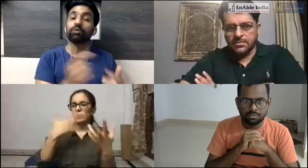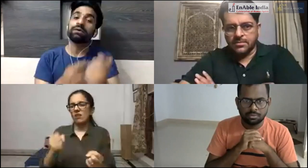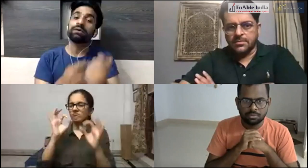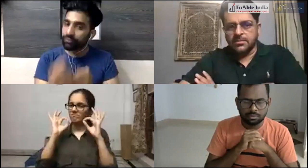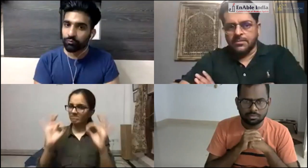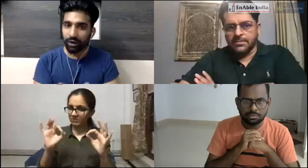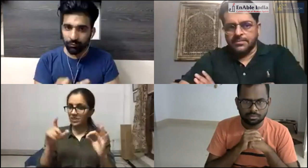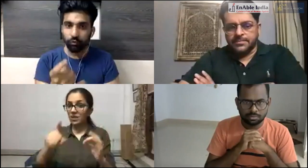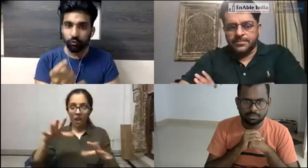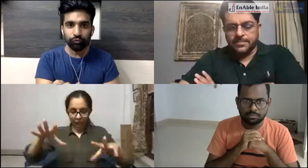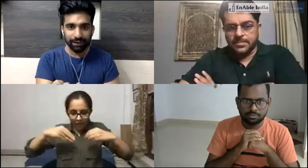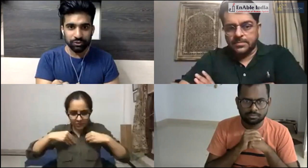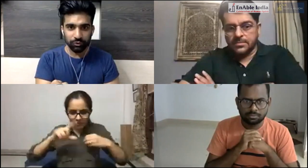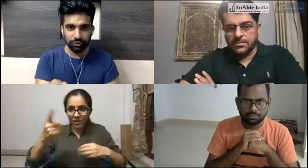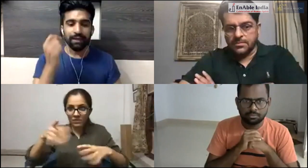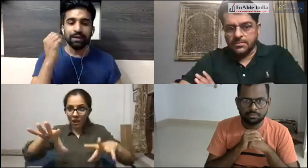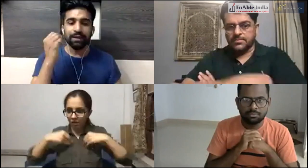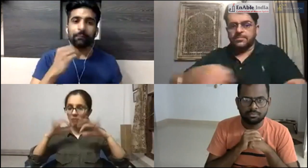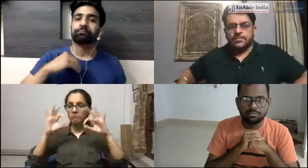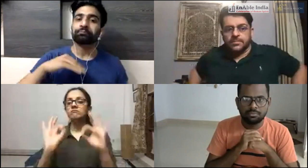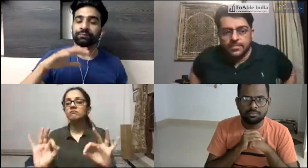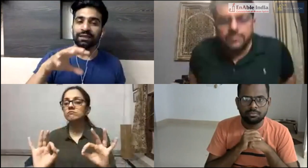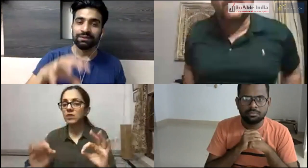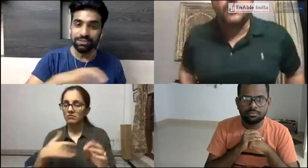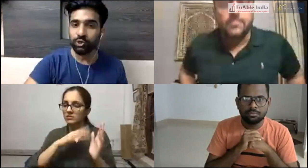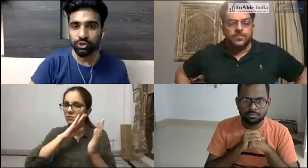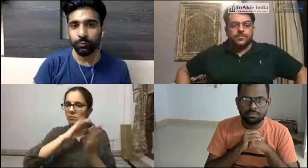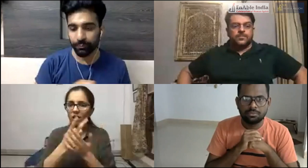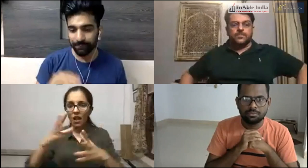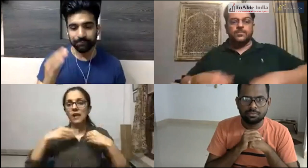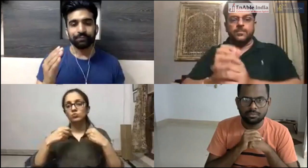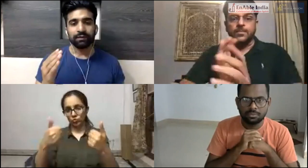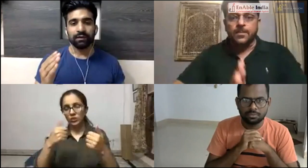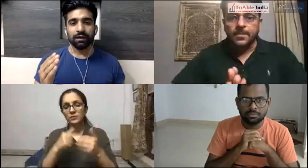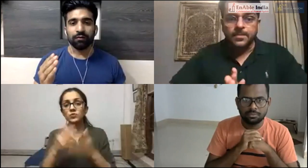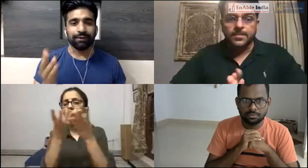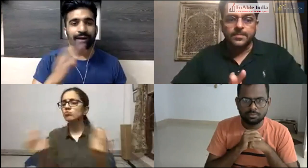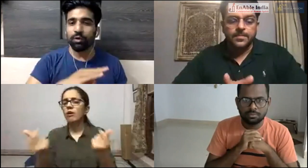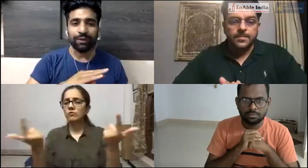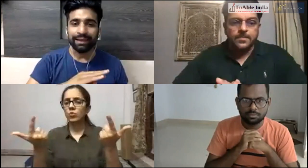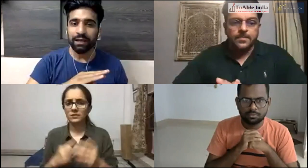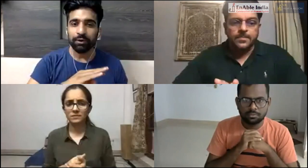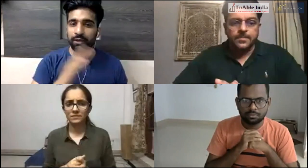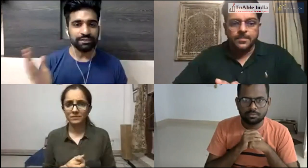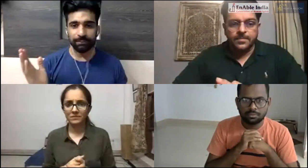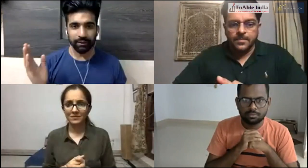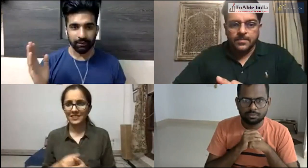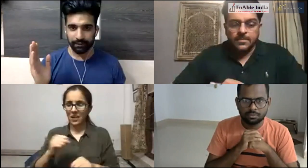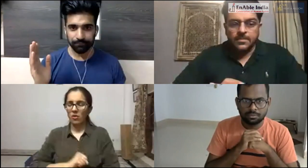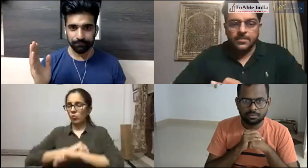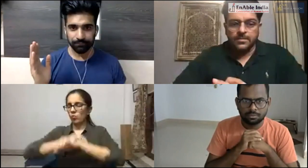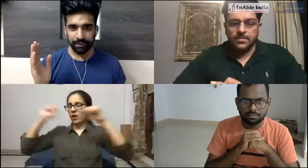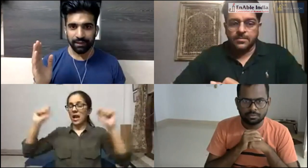be really difficult for you to find a solution. Now the solution would be, forget about waking up early or sleeping